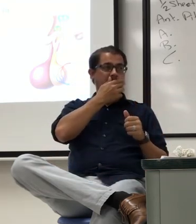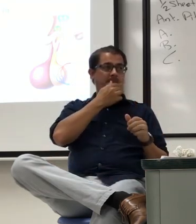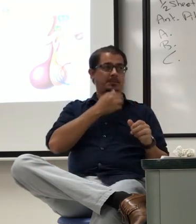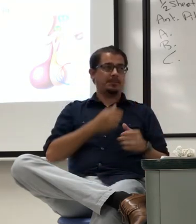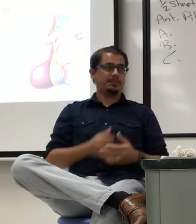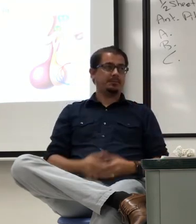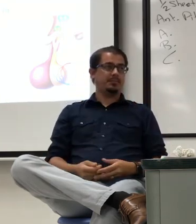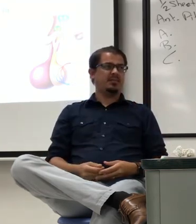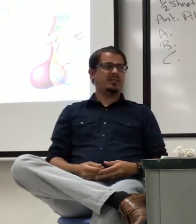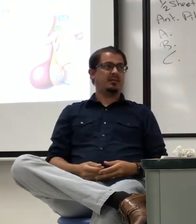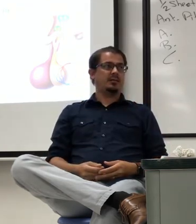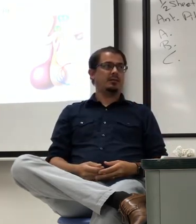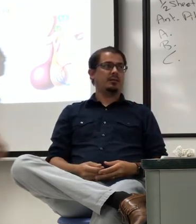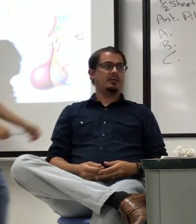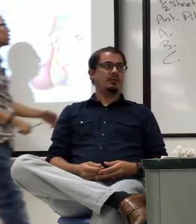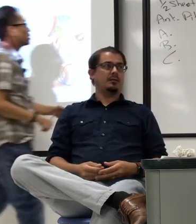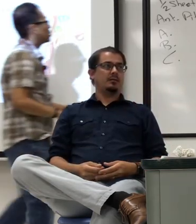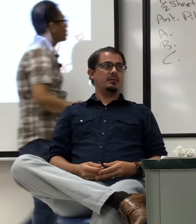our bases.